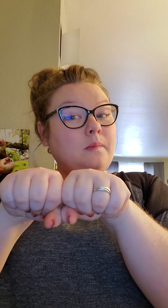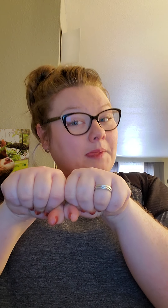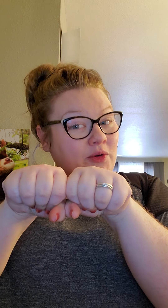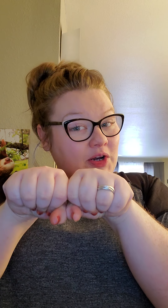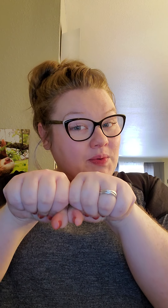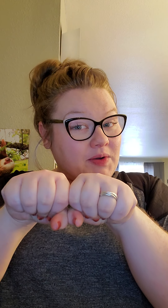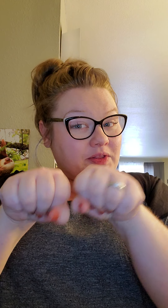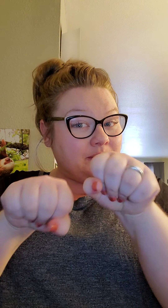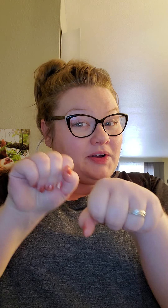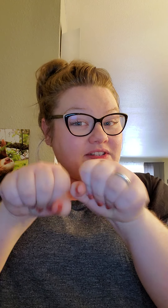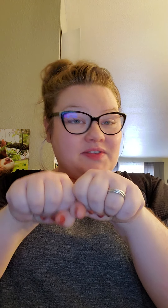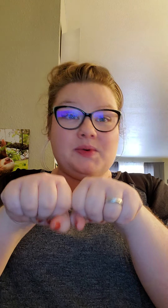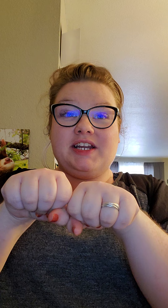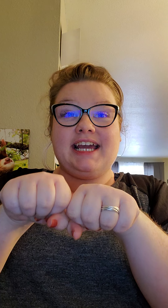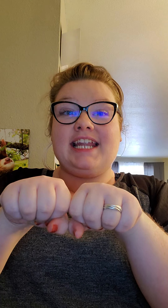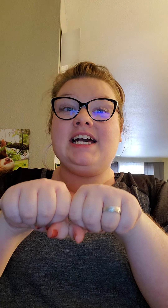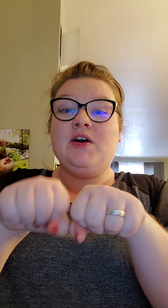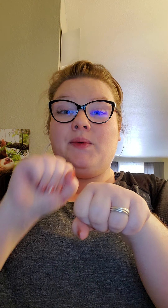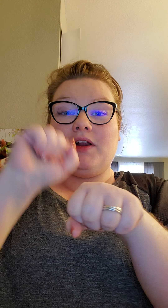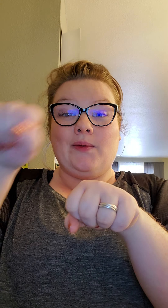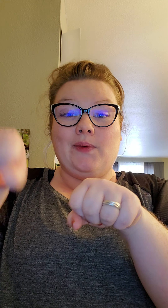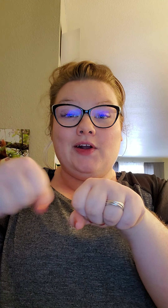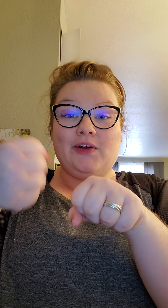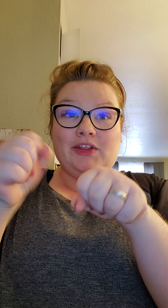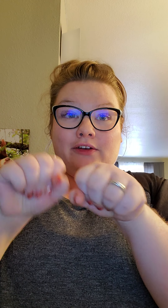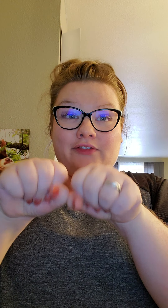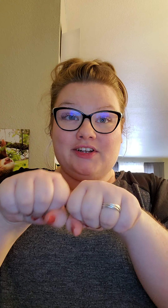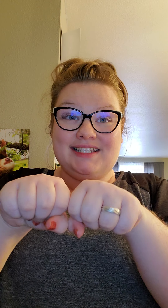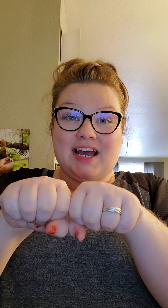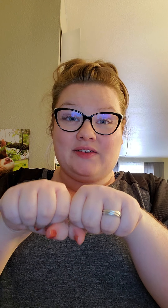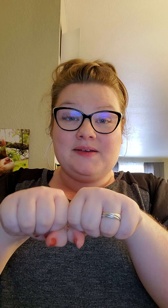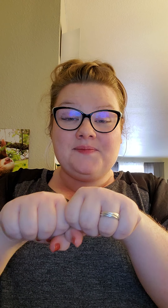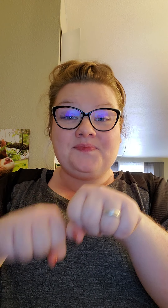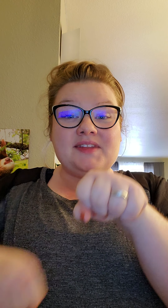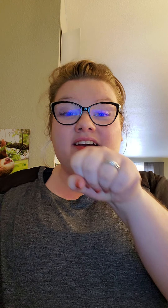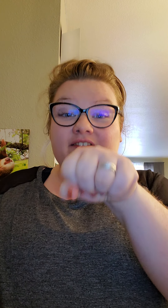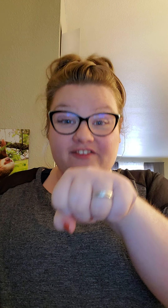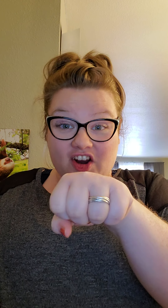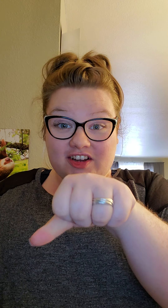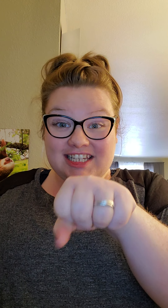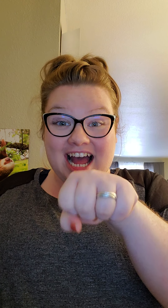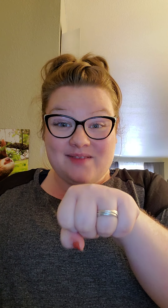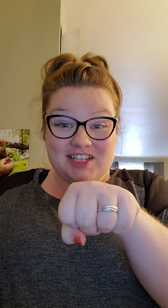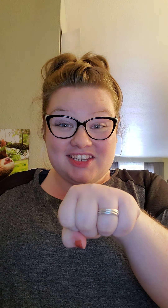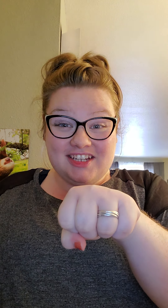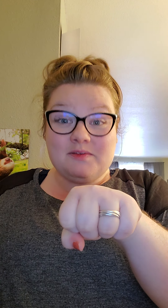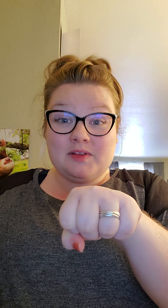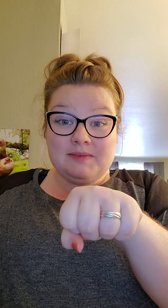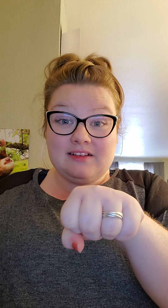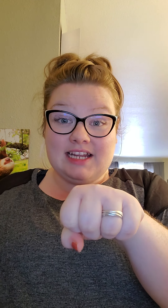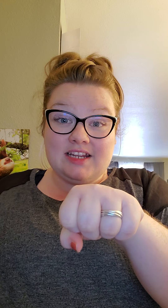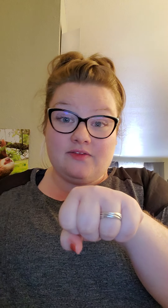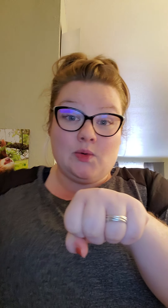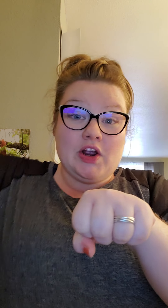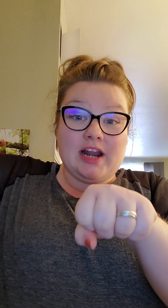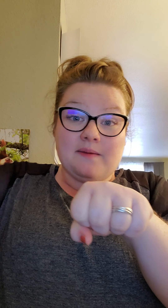We're going to work with the parts of the word again. We're going to work with our first sound. First, I'm just going to give you the middle and end of a word. I'm